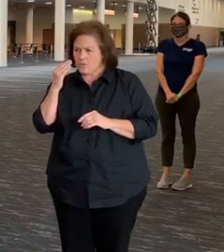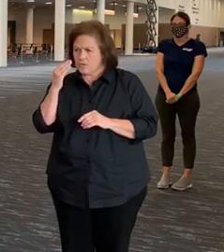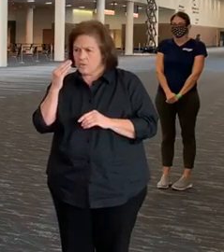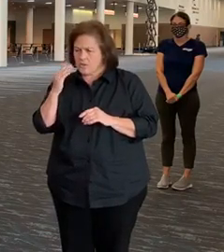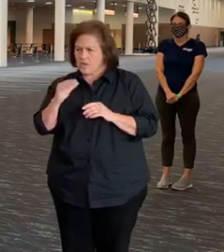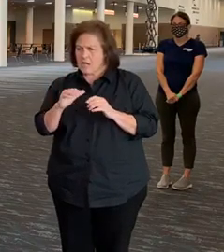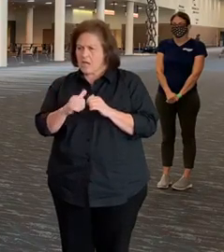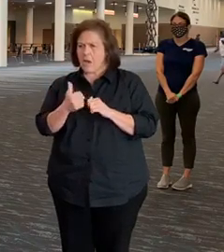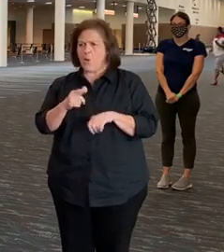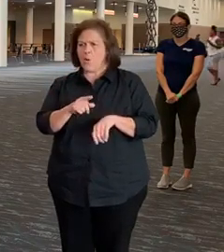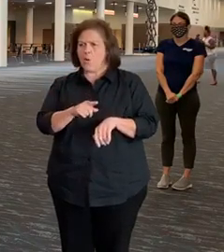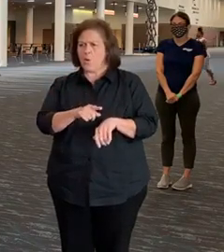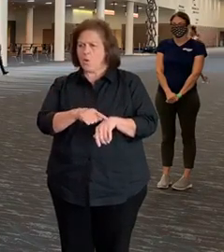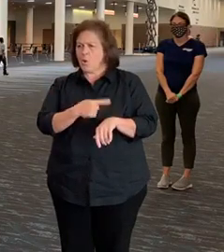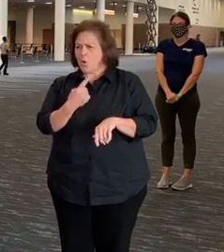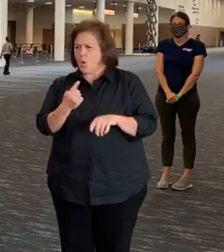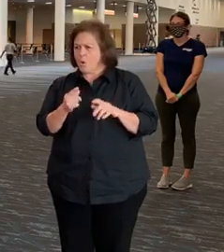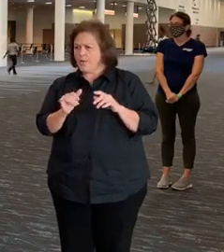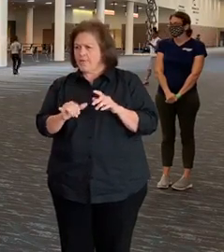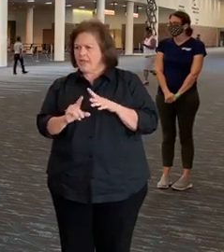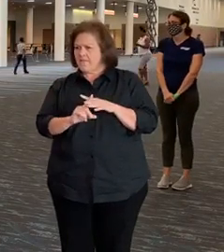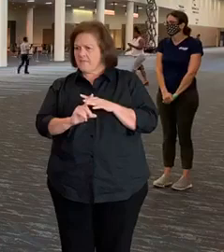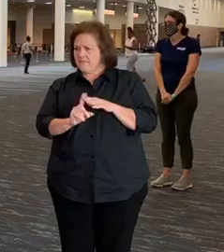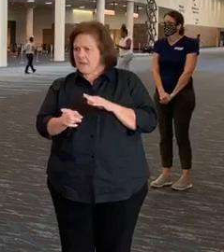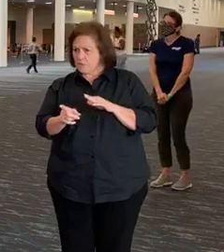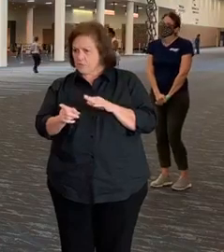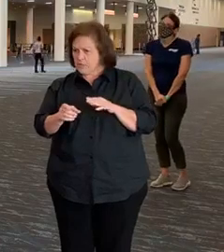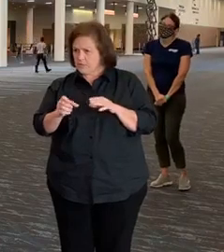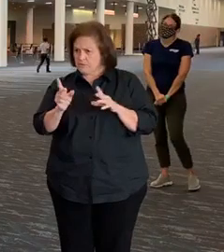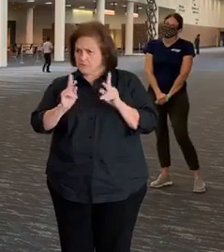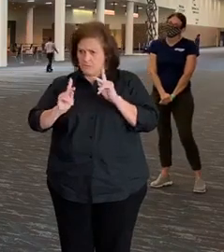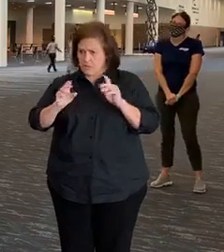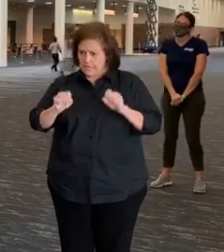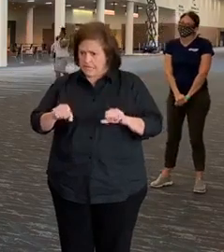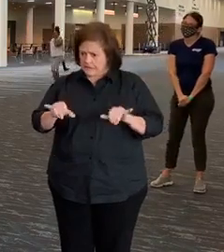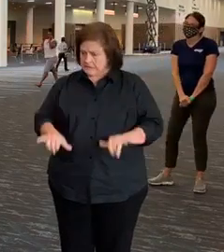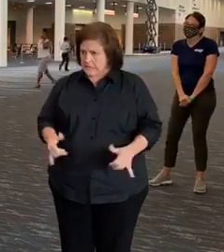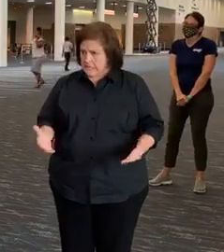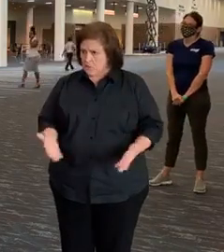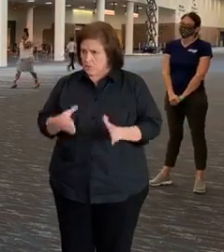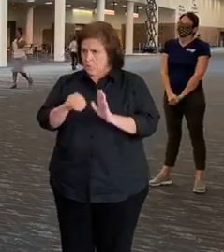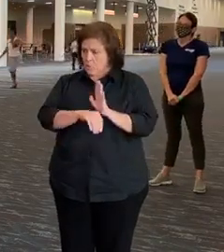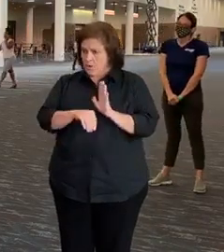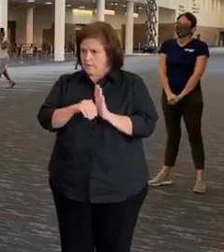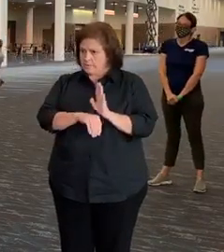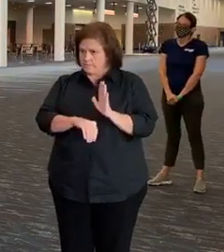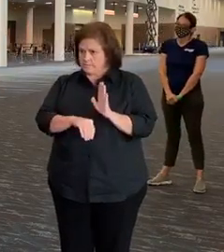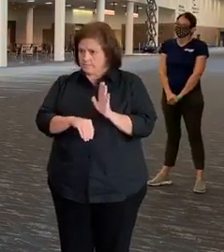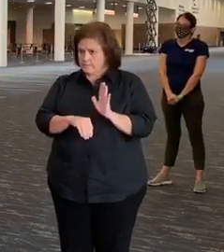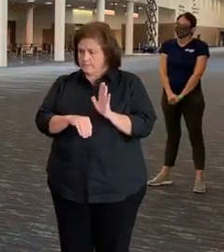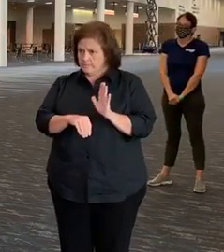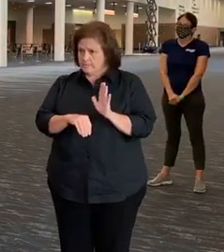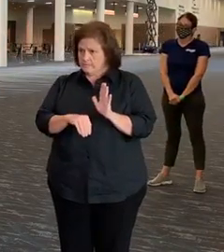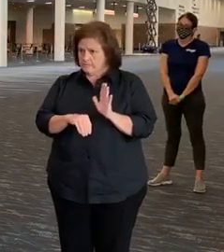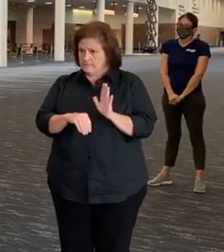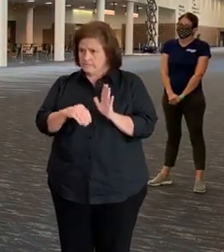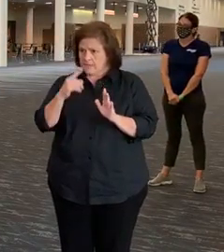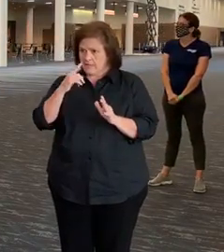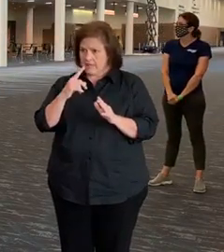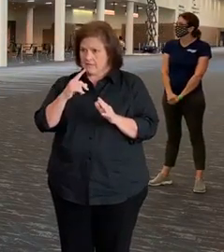how long the evacuees are going to be allowed to stay in New Orleans? I assume that's being covered